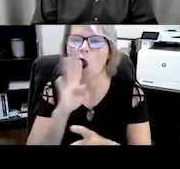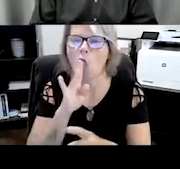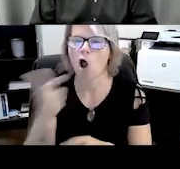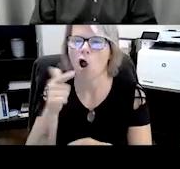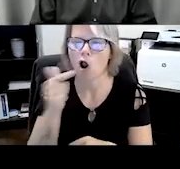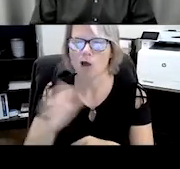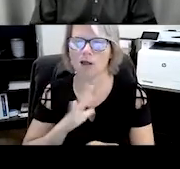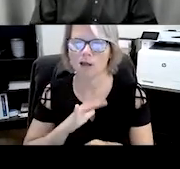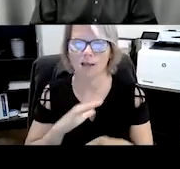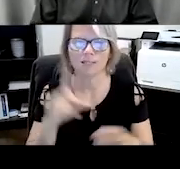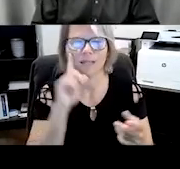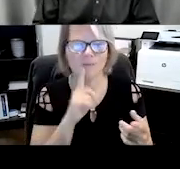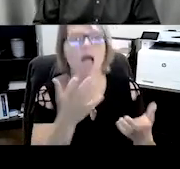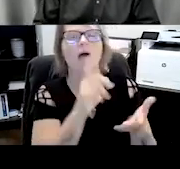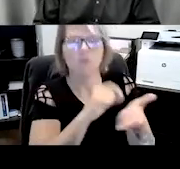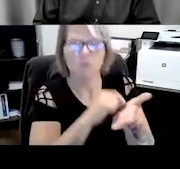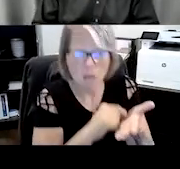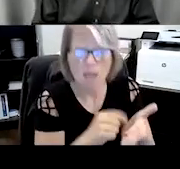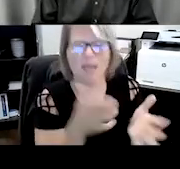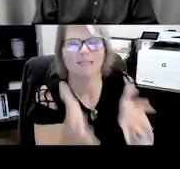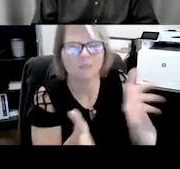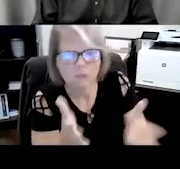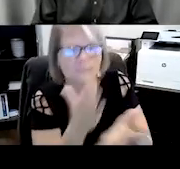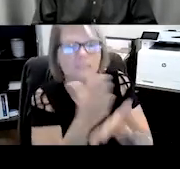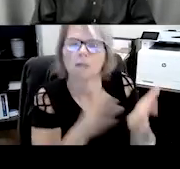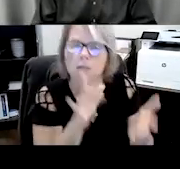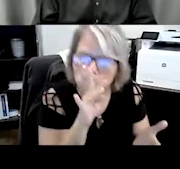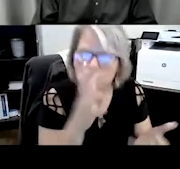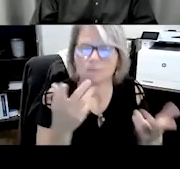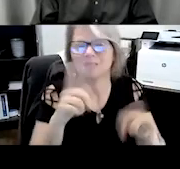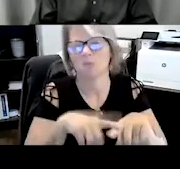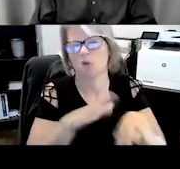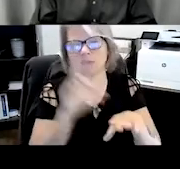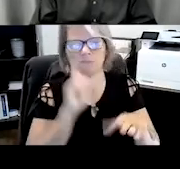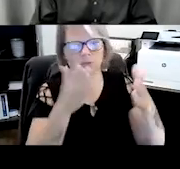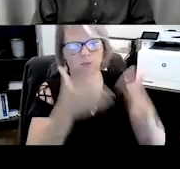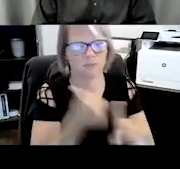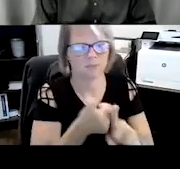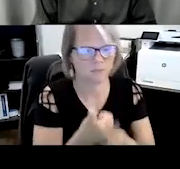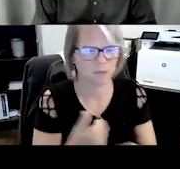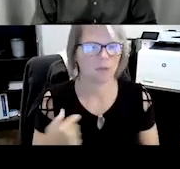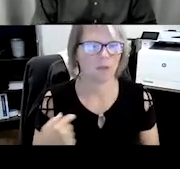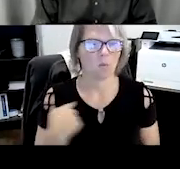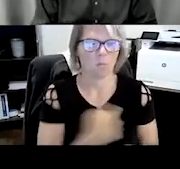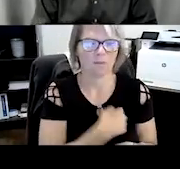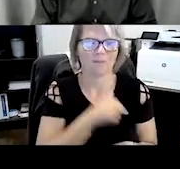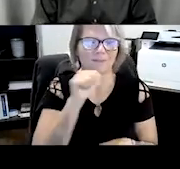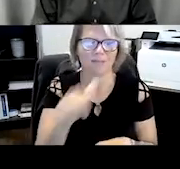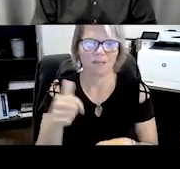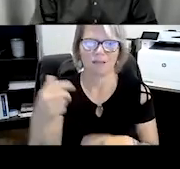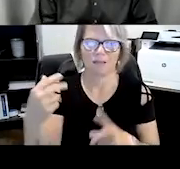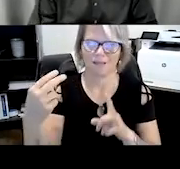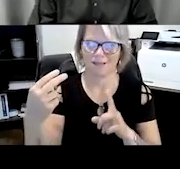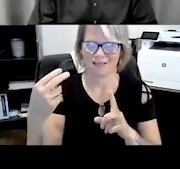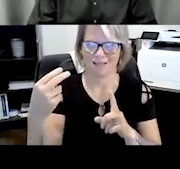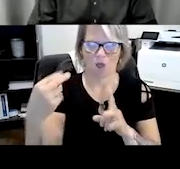take a little bit longer to communicate with a deaf person than you can just talking to a hearing person. And, that's